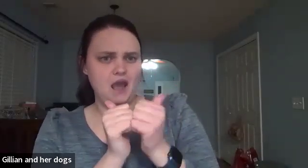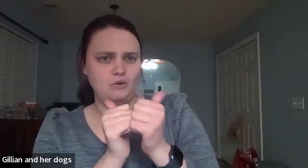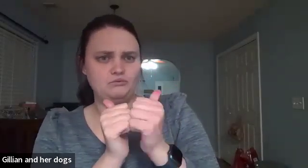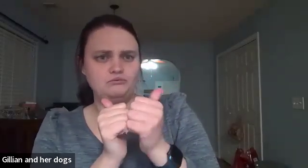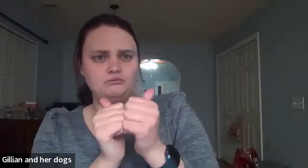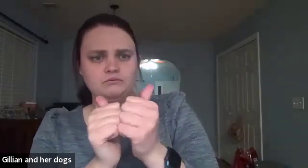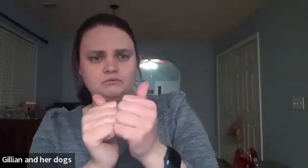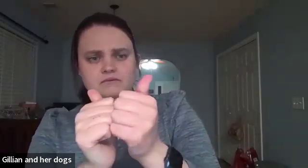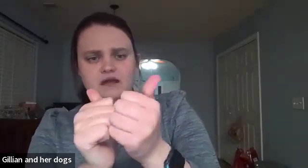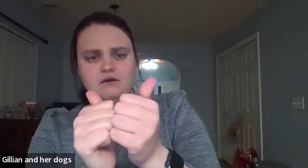how?